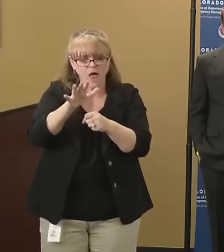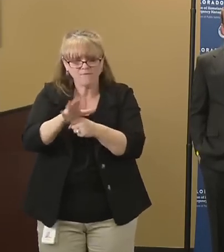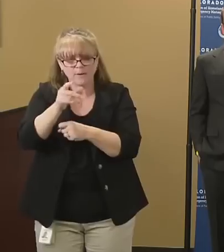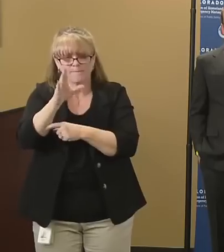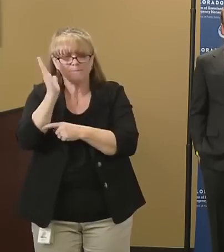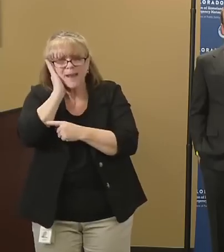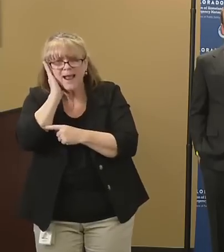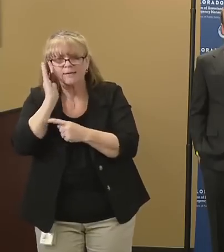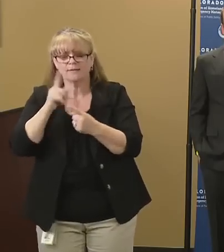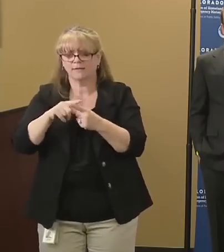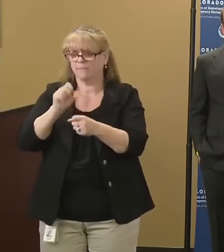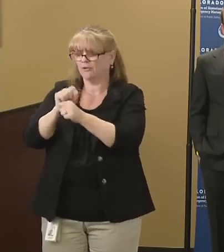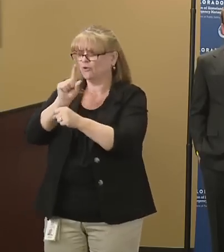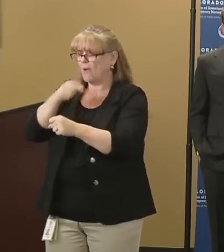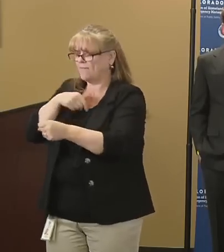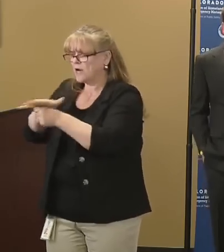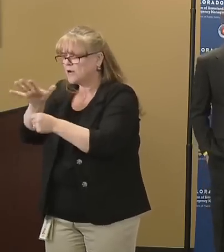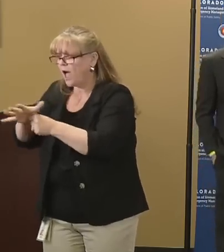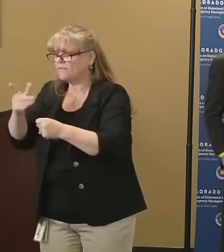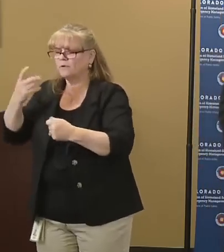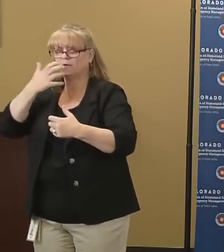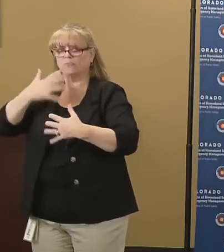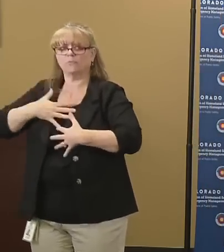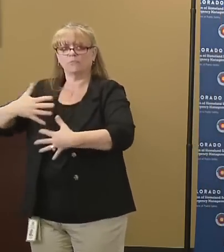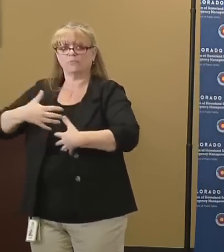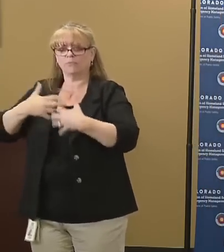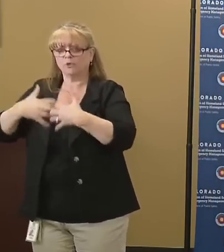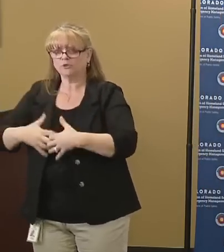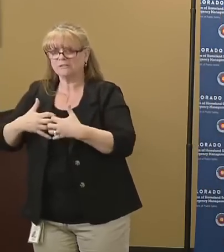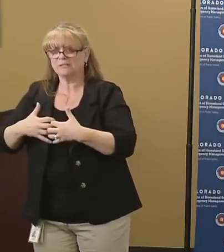very difficult decisions that way.